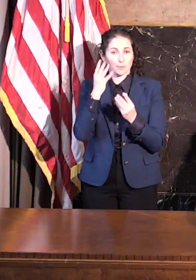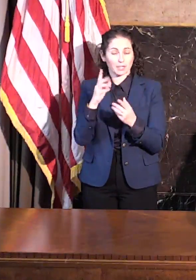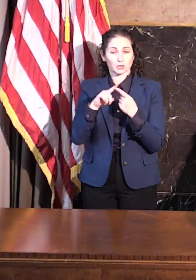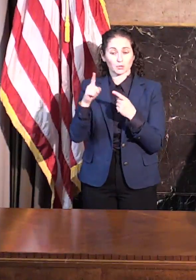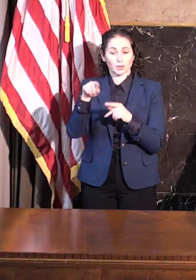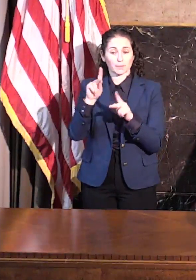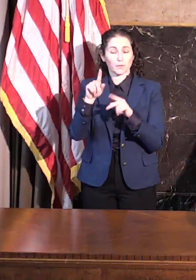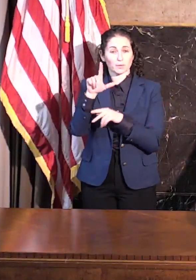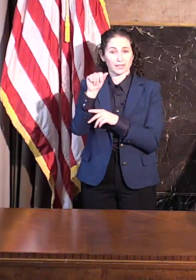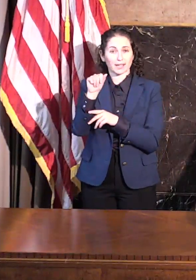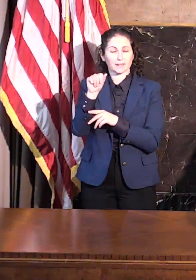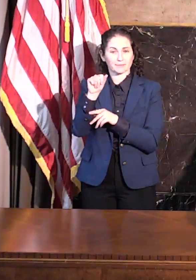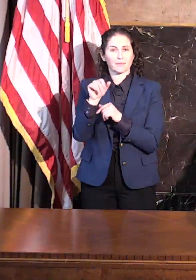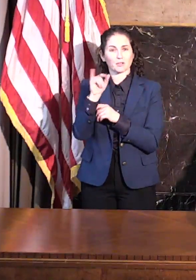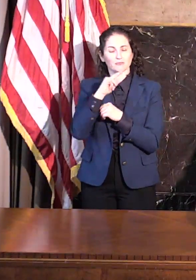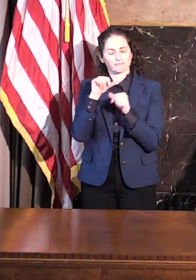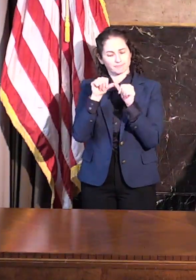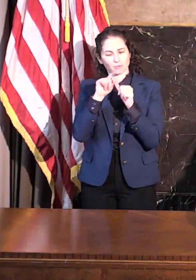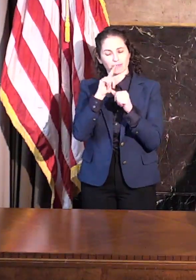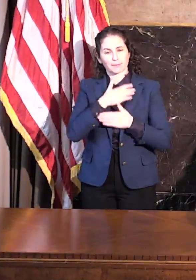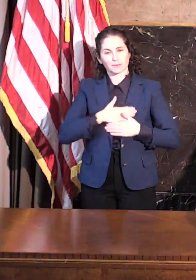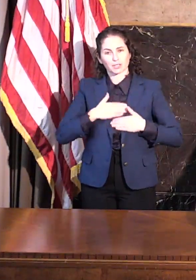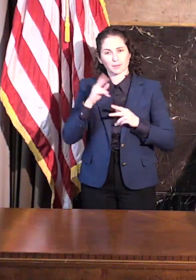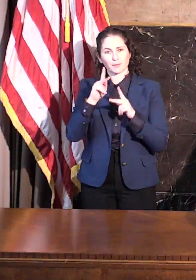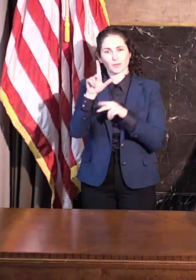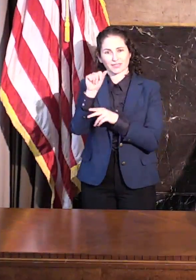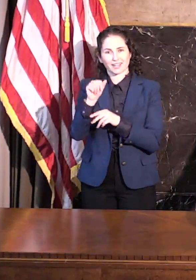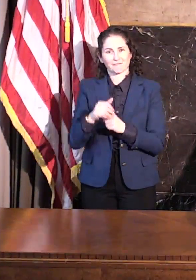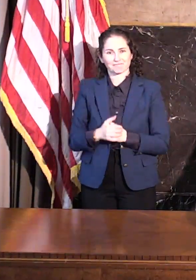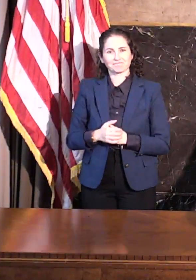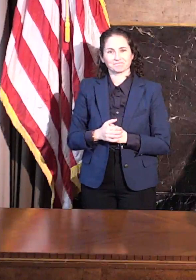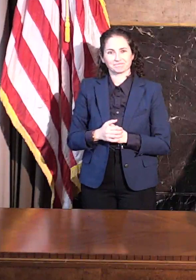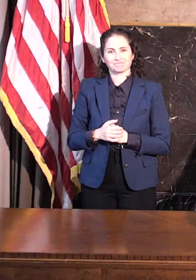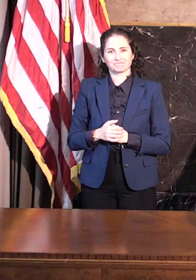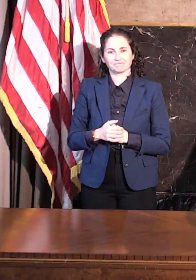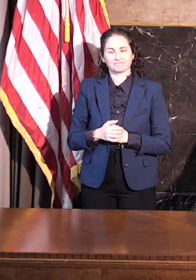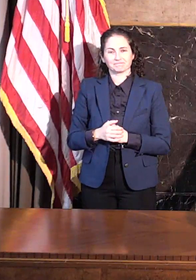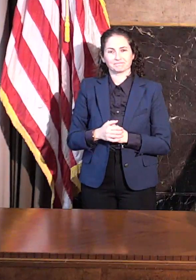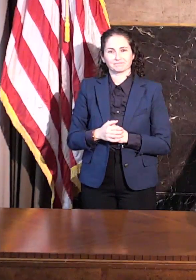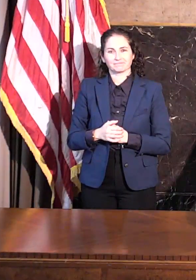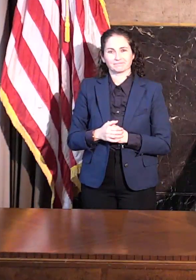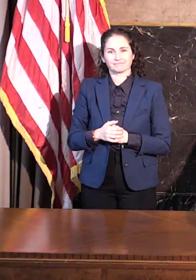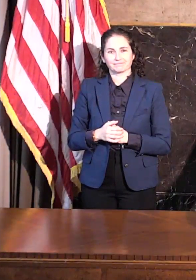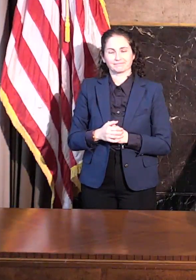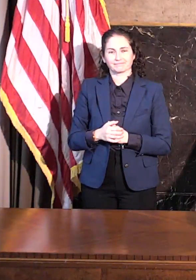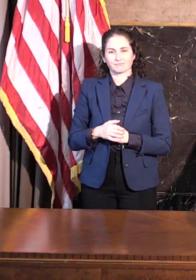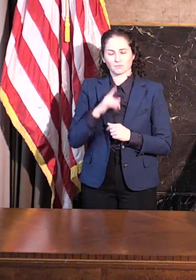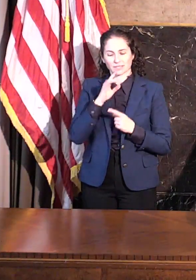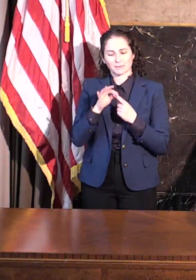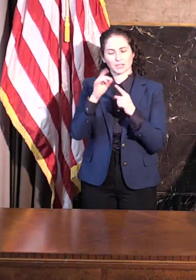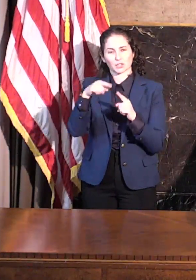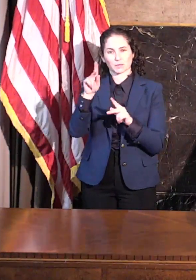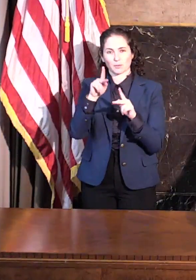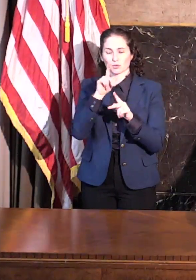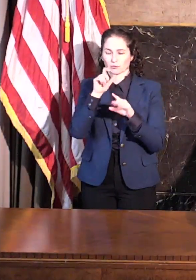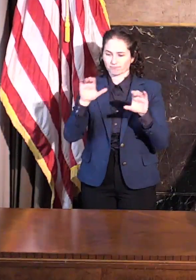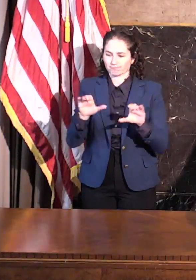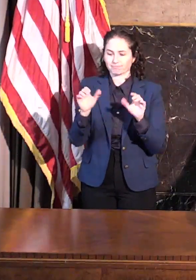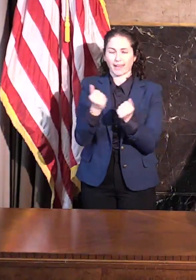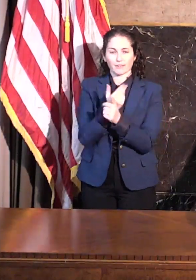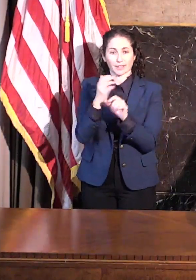Looking at it today, I wish I had. I hadn't. I was probably much more intentional about diversity on the board